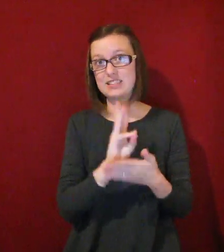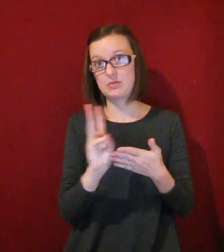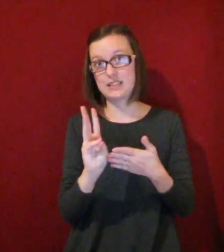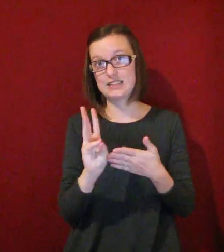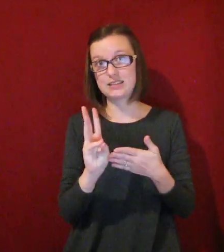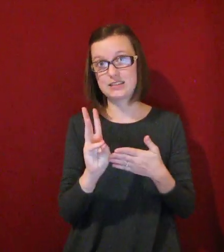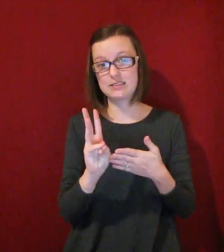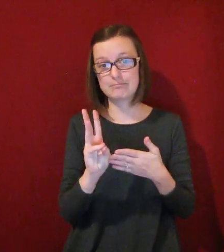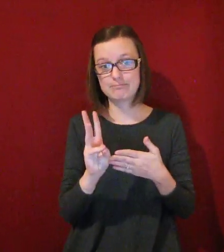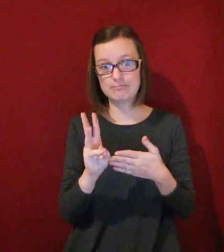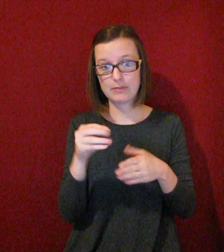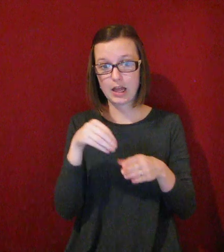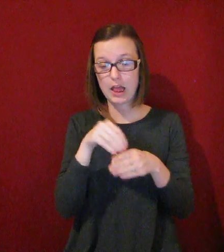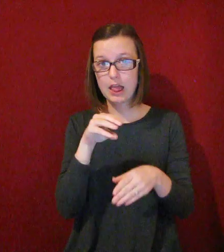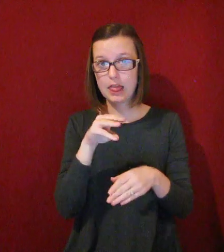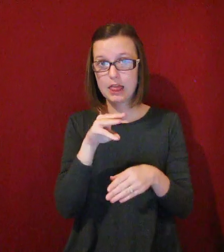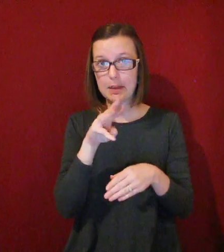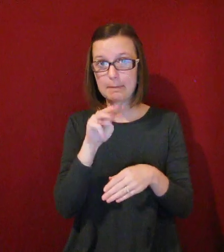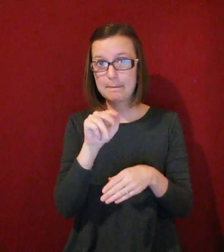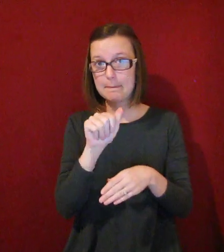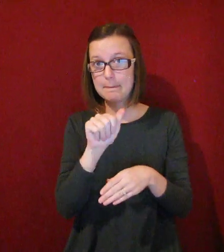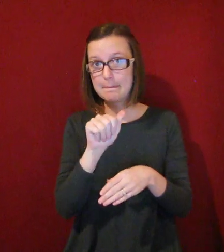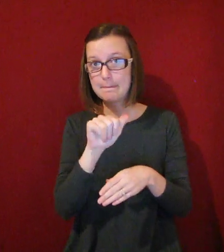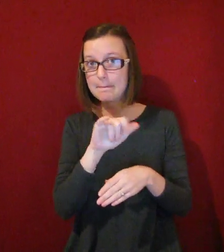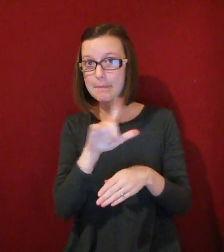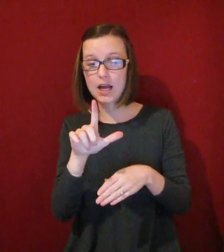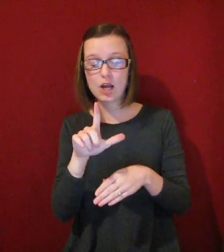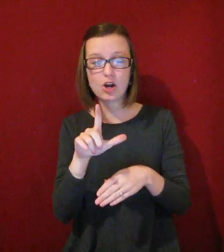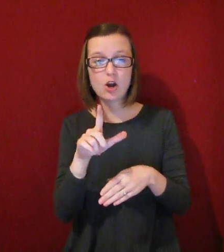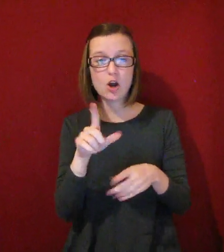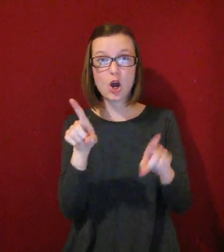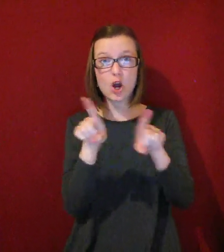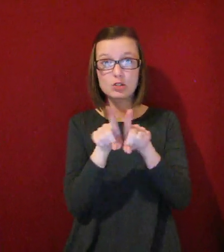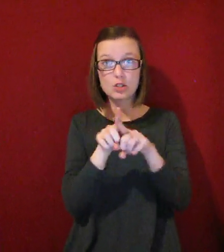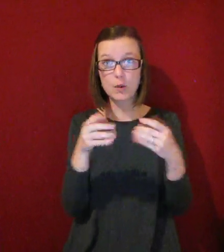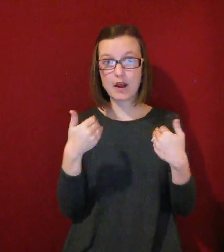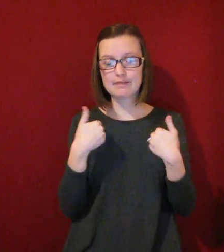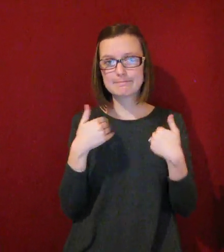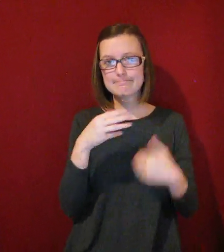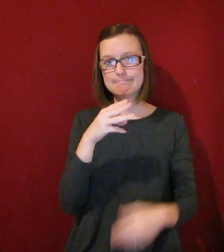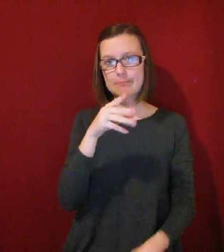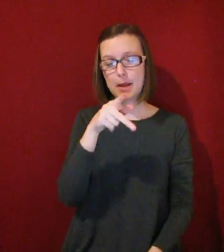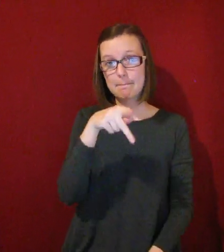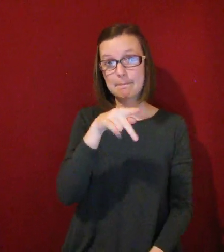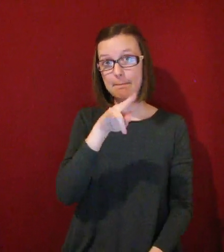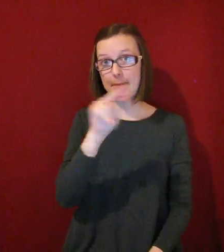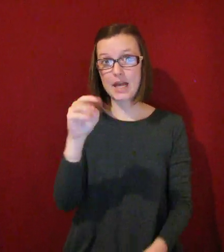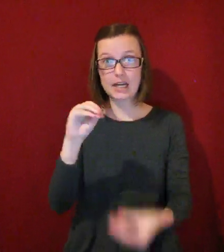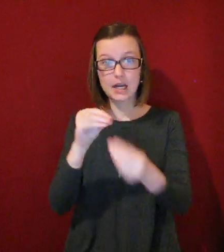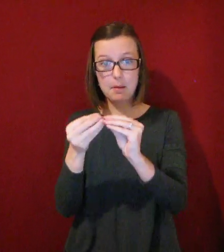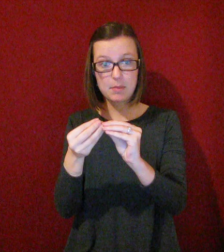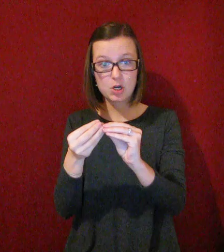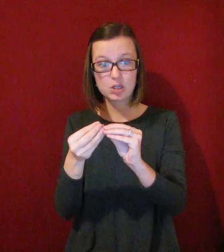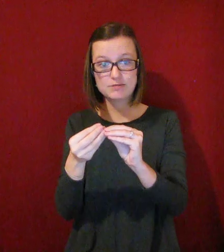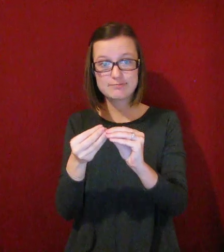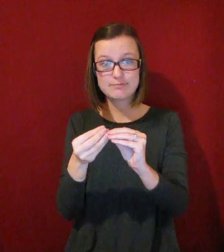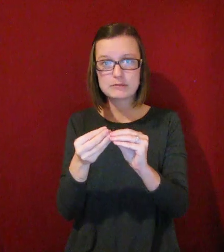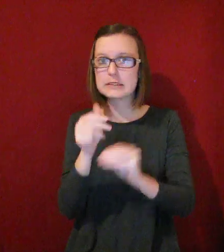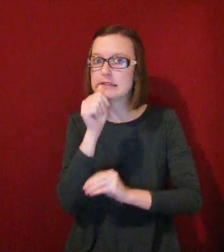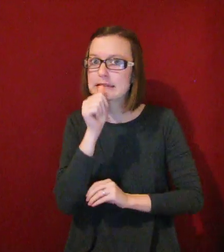you keep that. That's a secret PIN number you don't want anyone to have, and that will come to you in the mail.